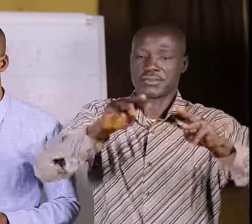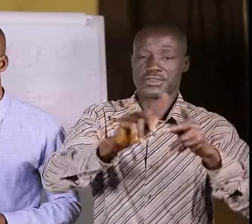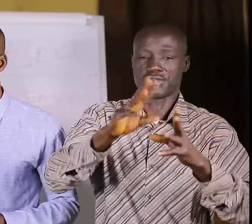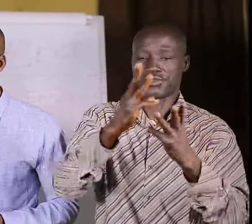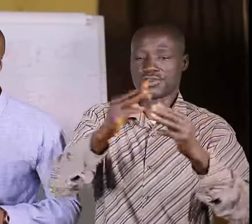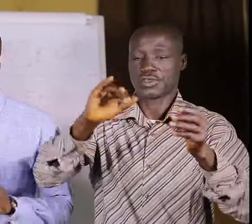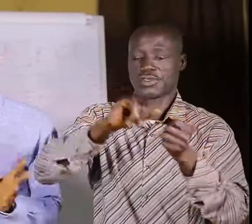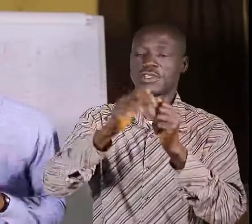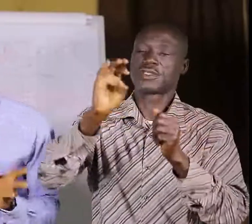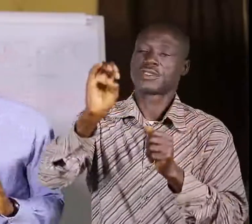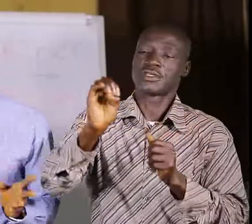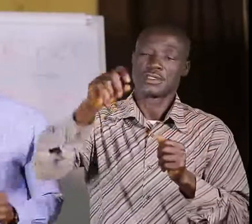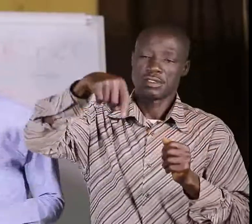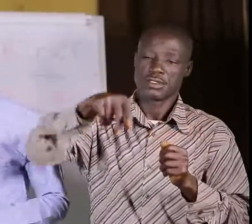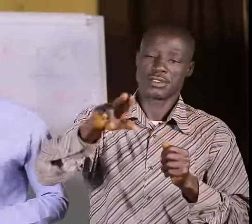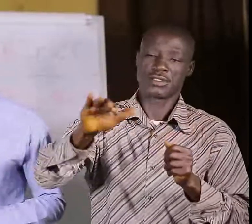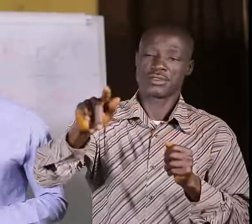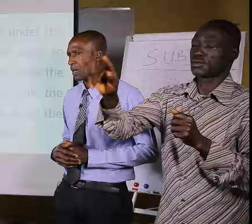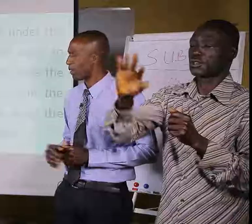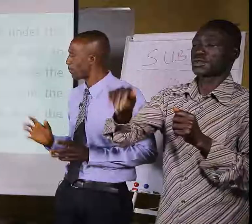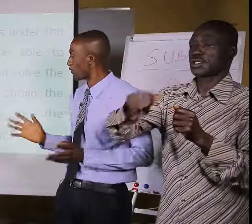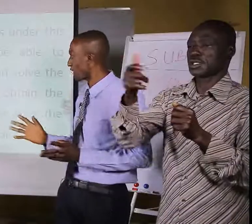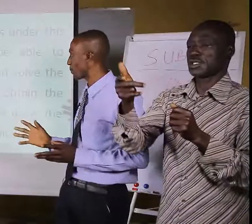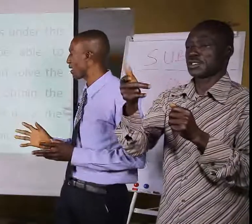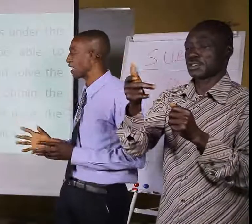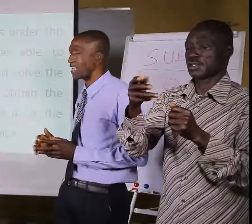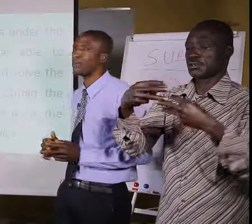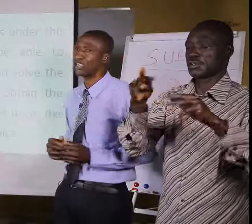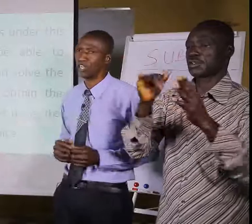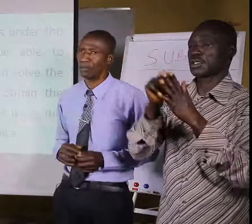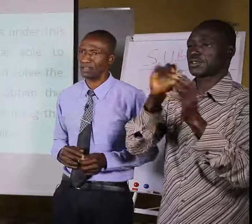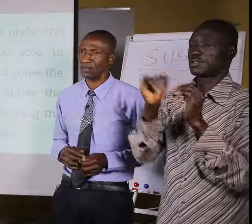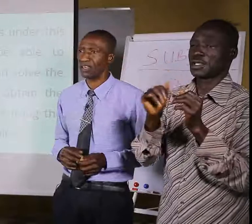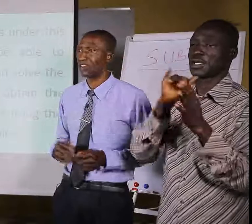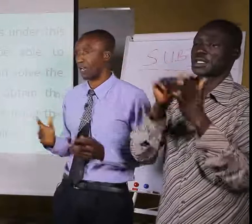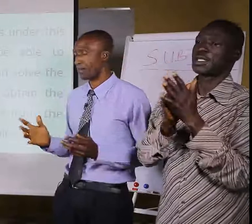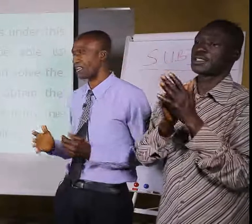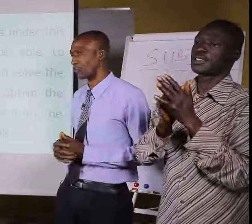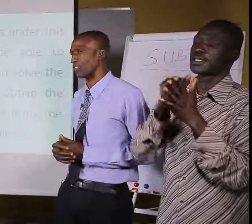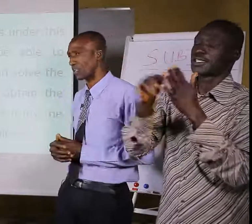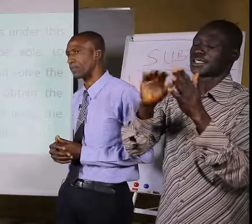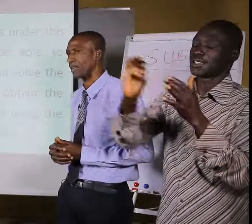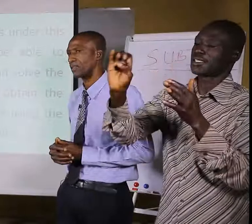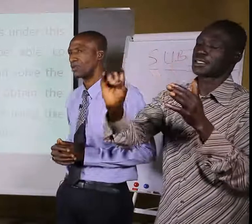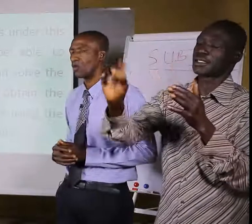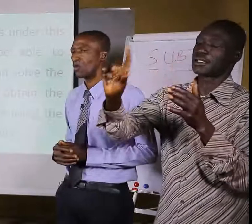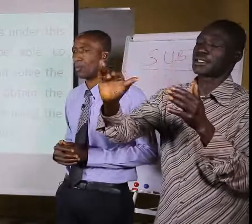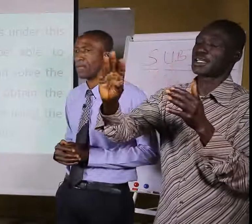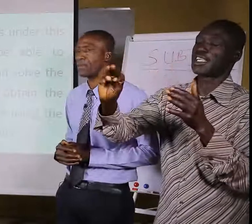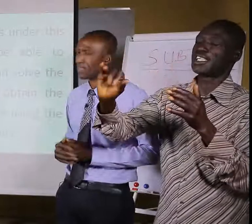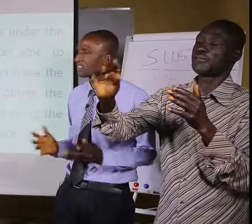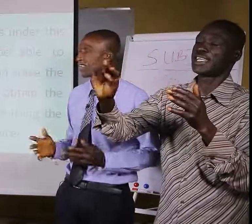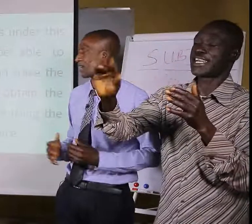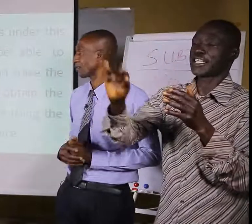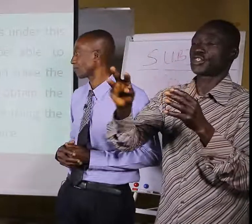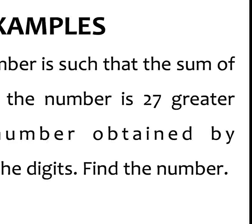equation. Any appropriate method of your choice, but preferably elimination method because it appears to be simpler or